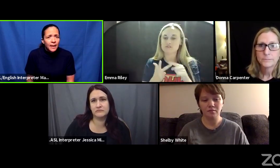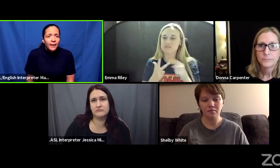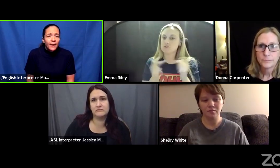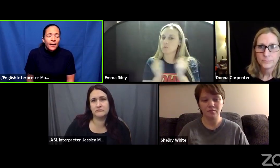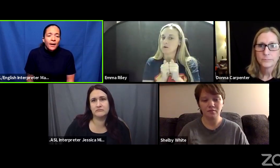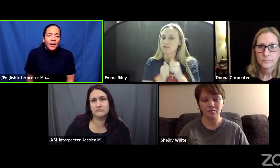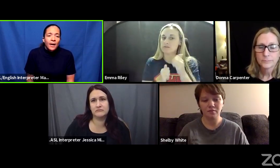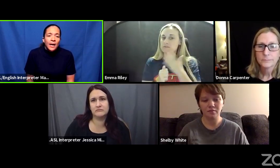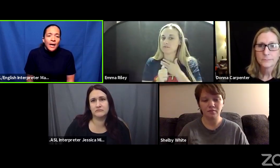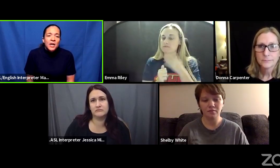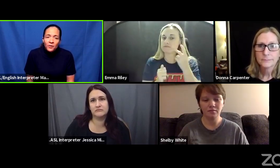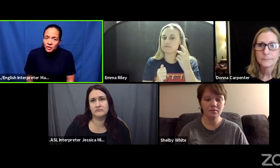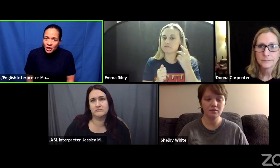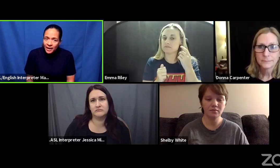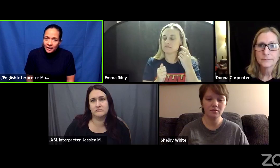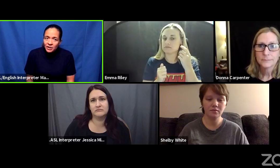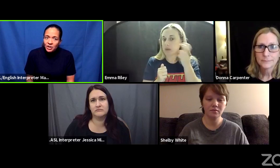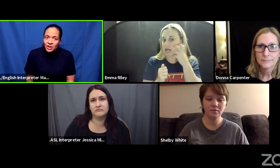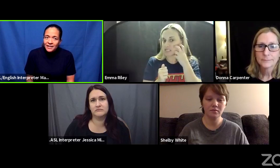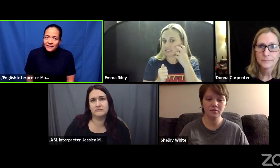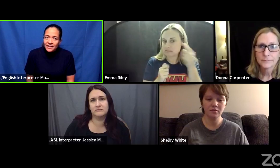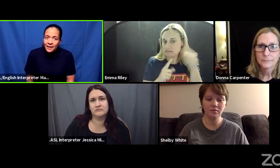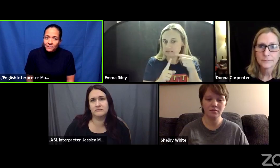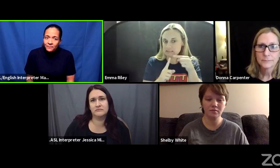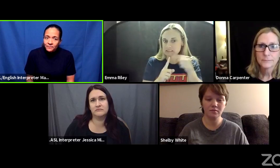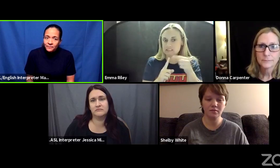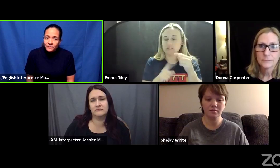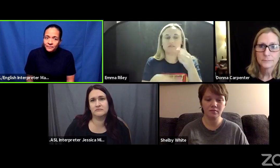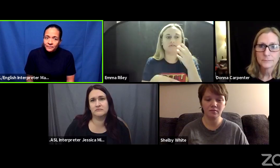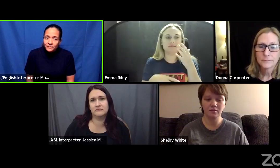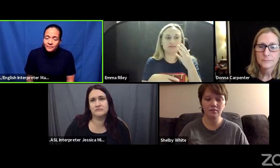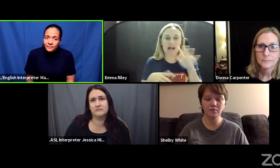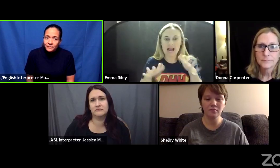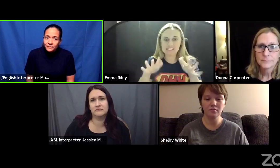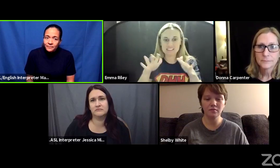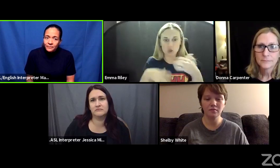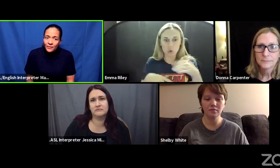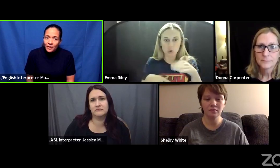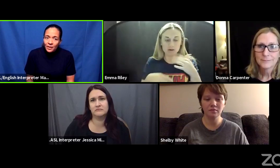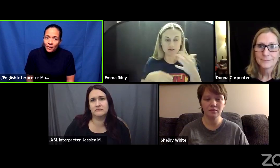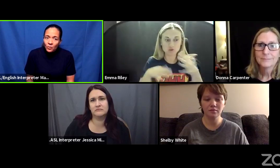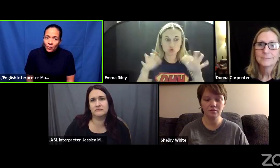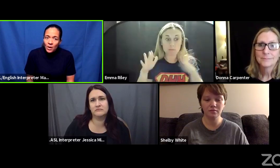me. Another challenge is